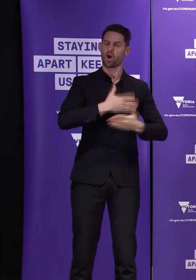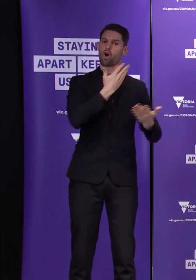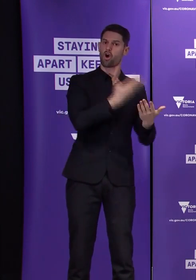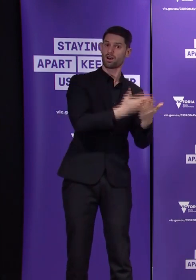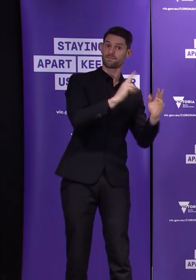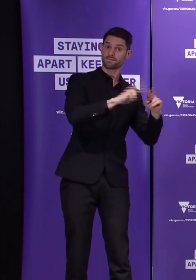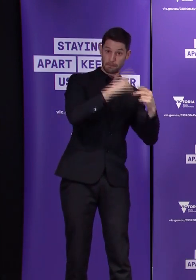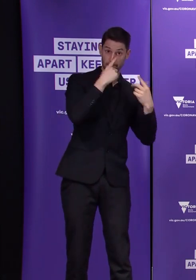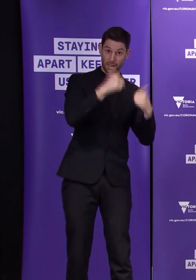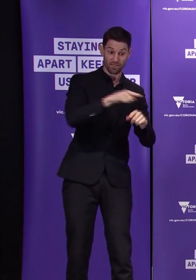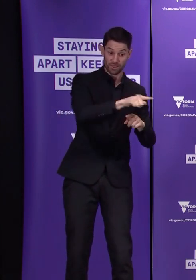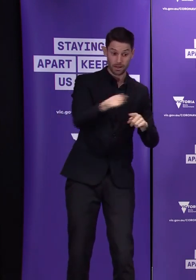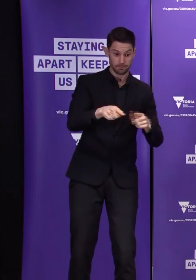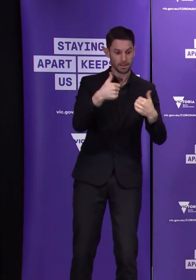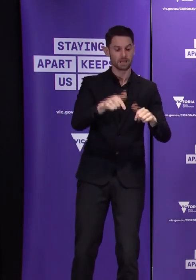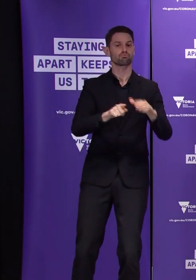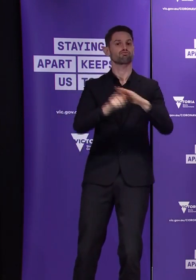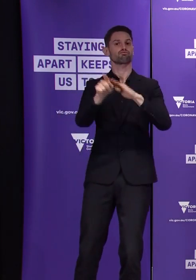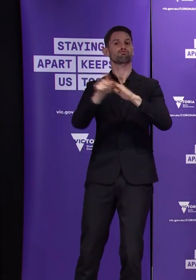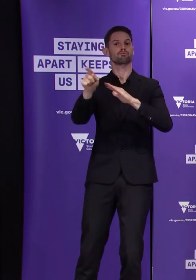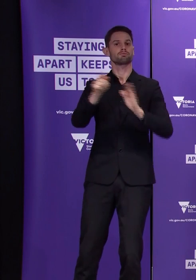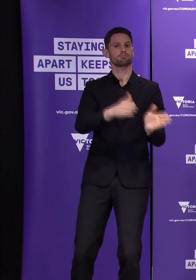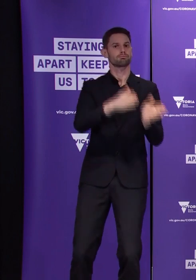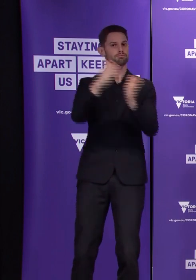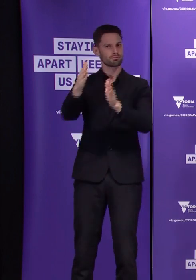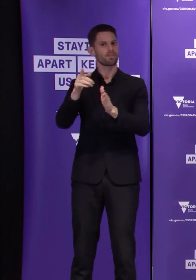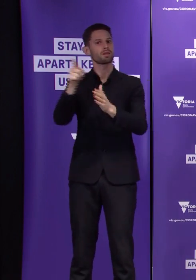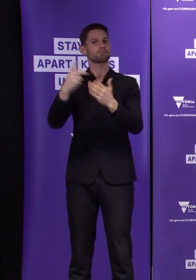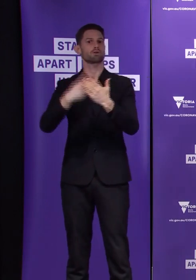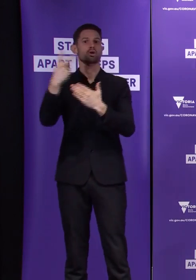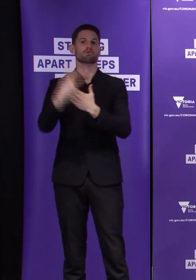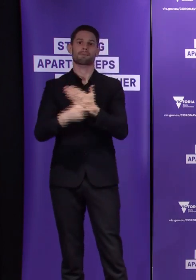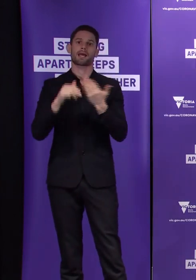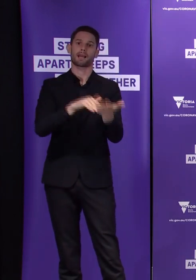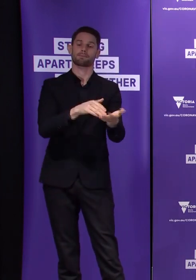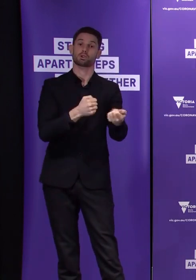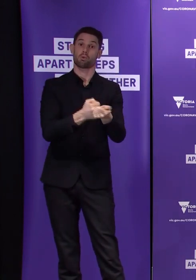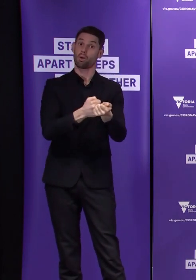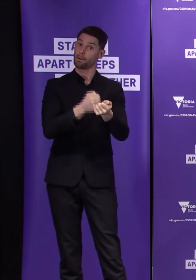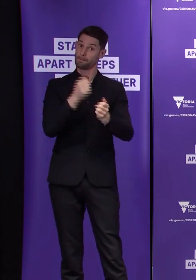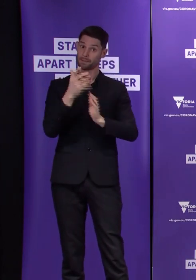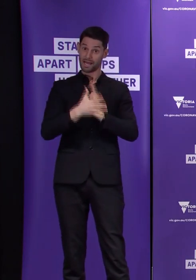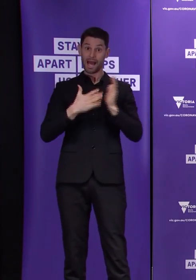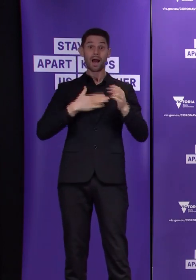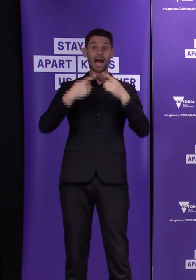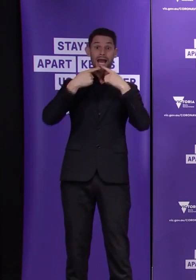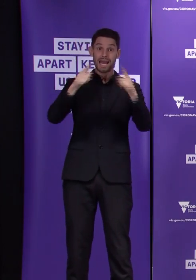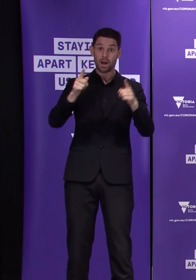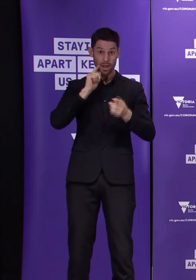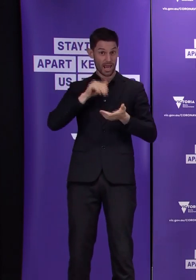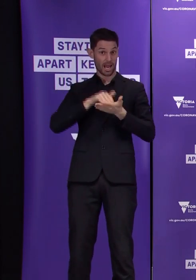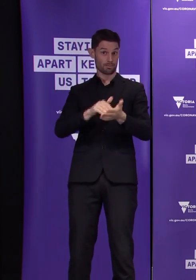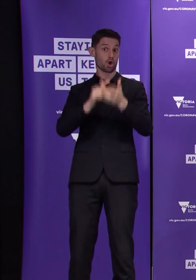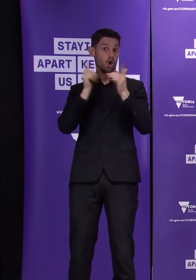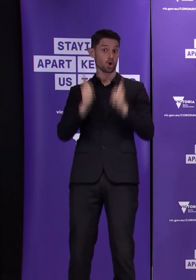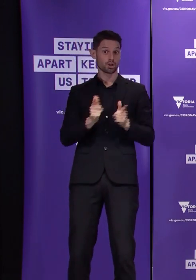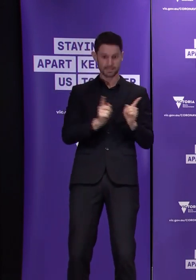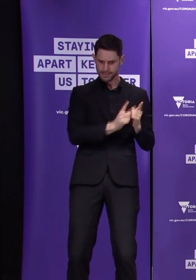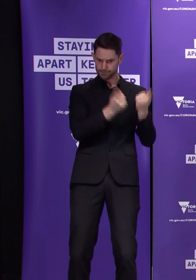package. Happy to answer any questions on anything in relation to that package, or indeed